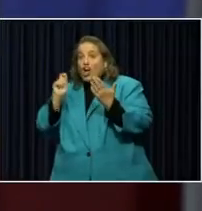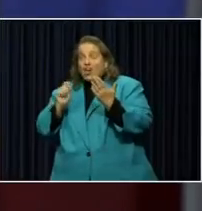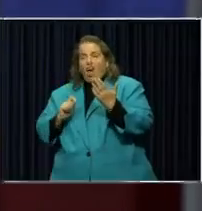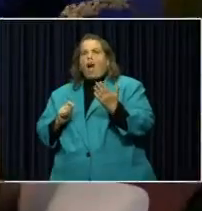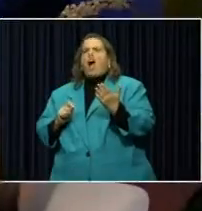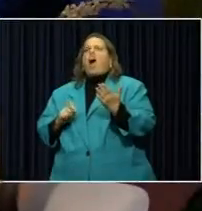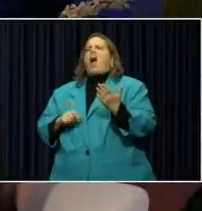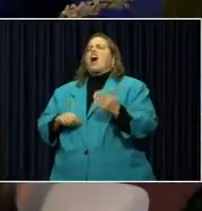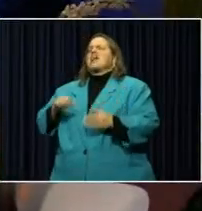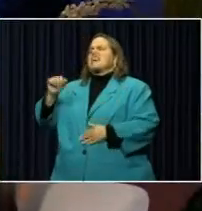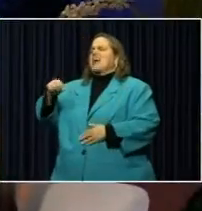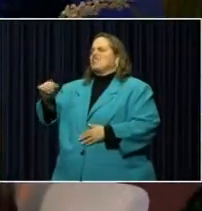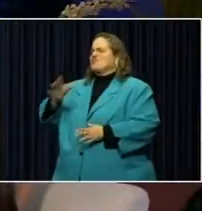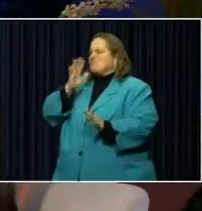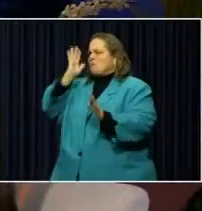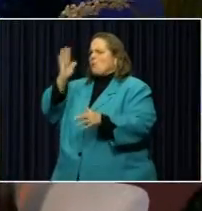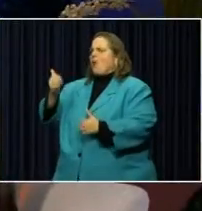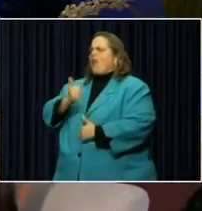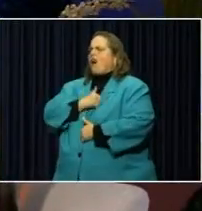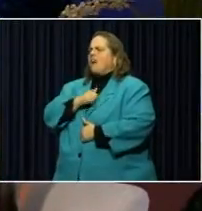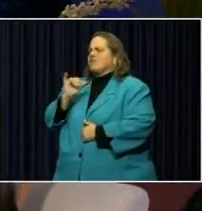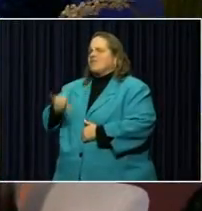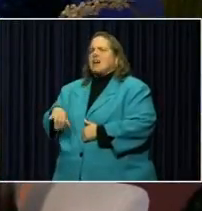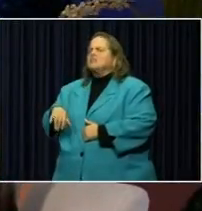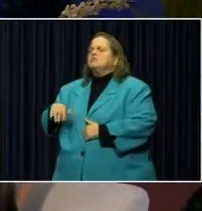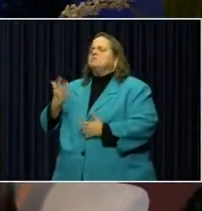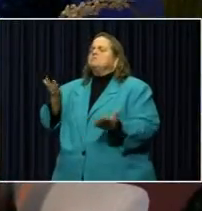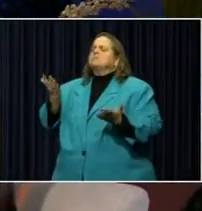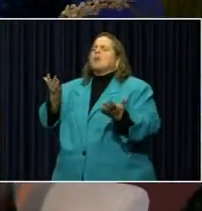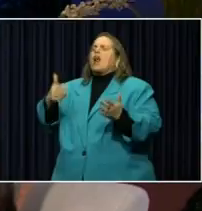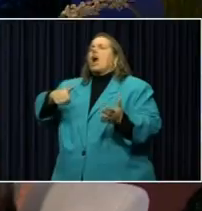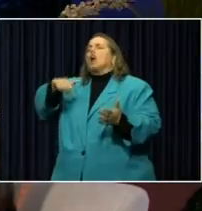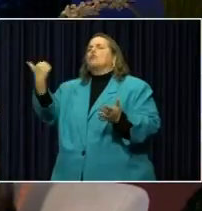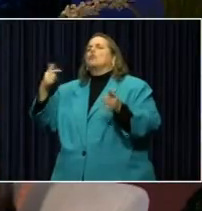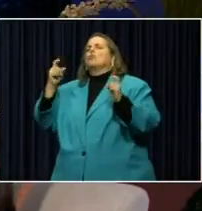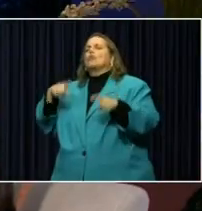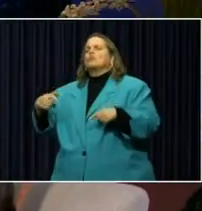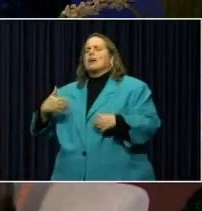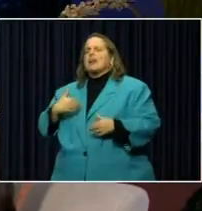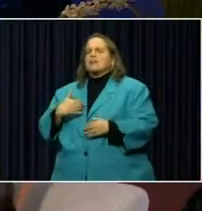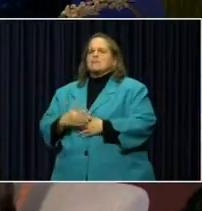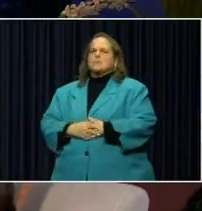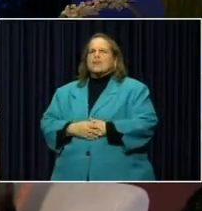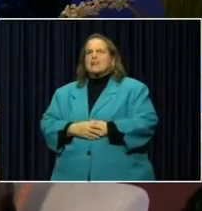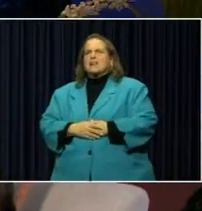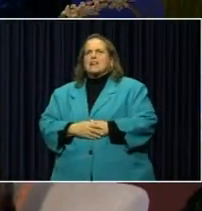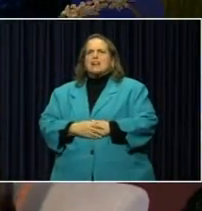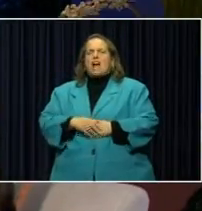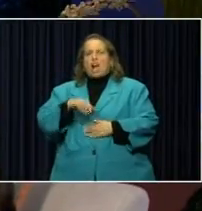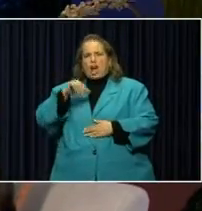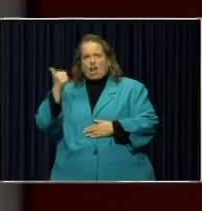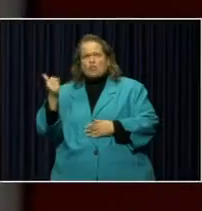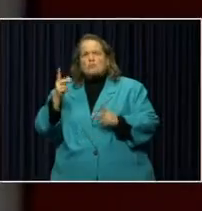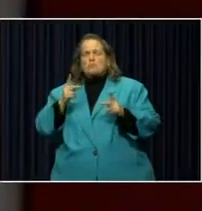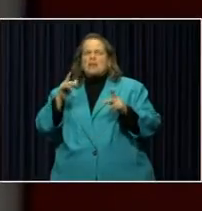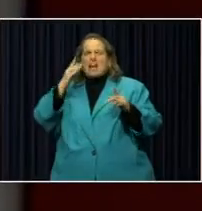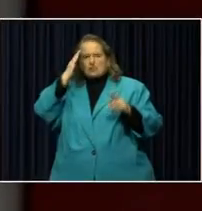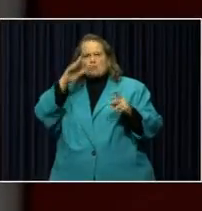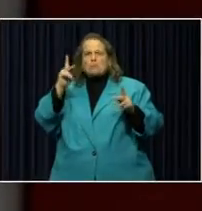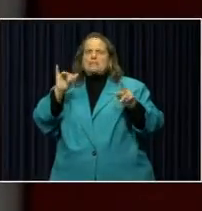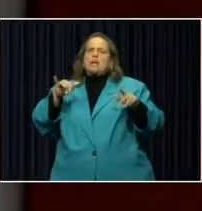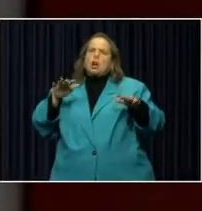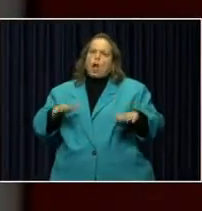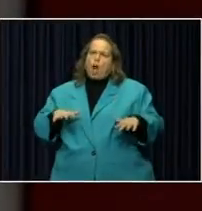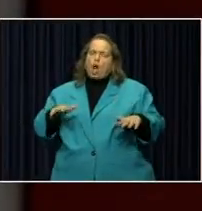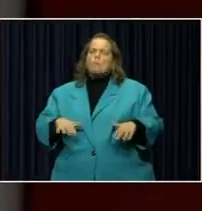love that. So what other questions do you have? Well, I know everyone's staying home and washing their hands, but it